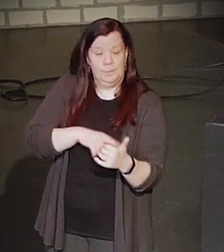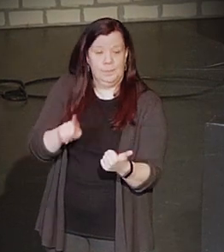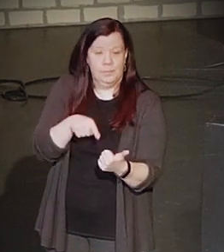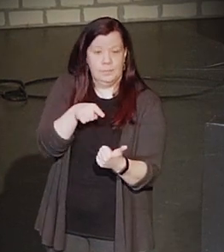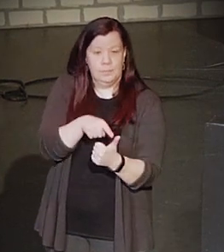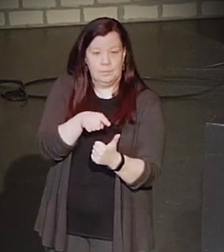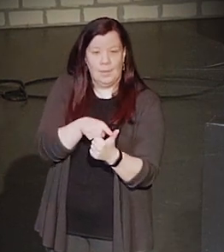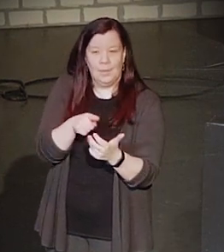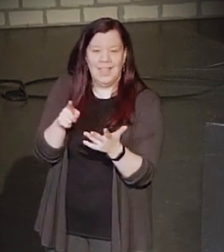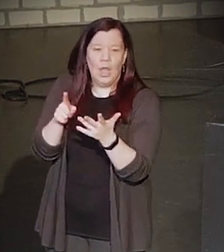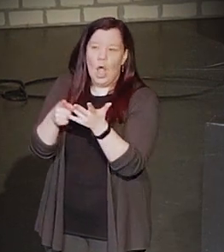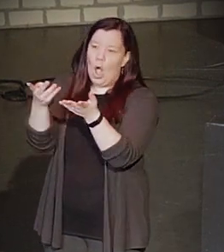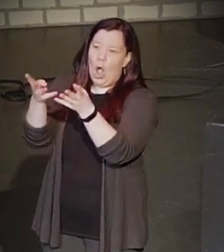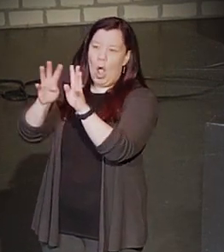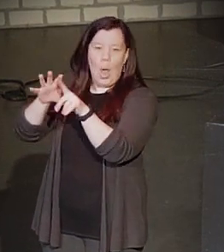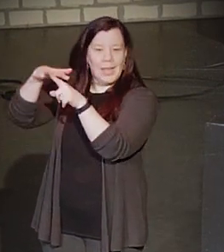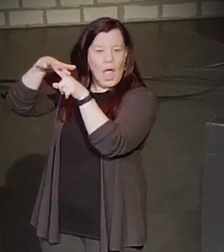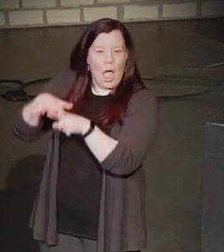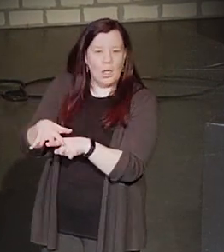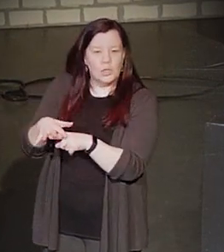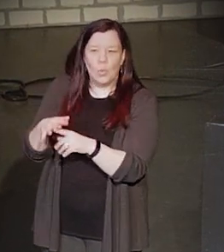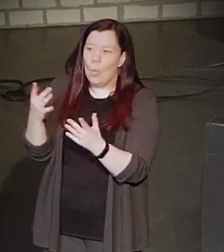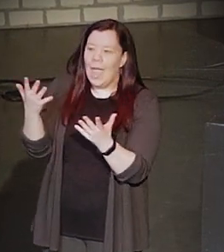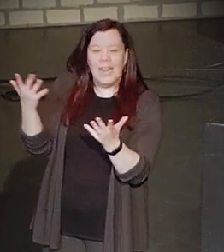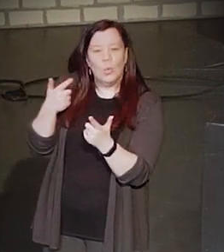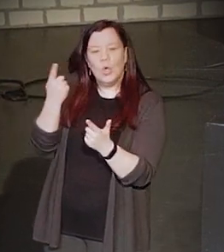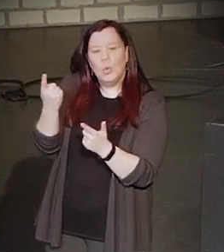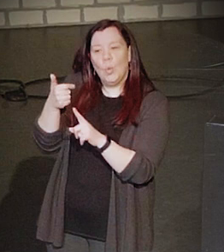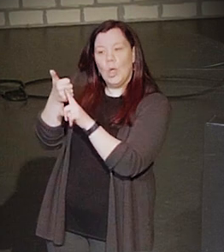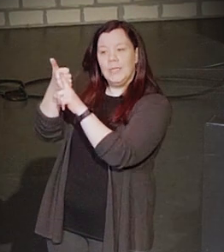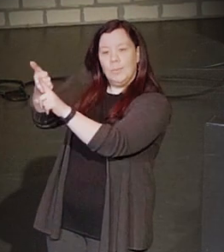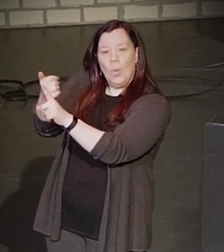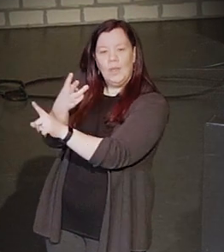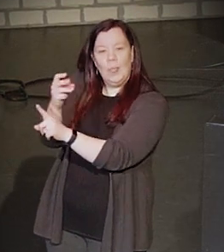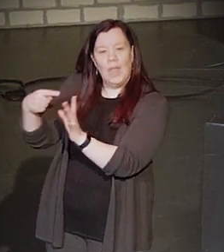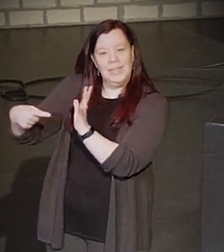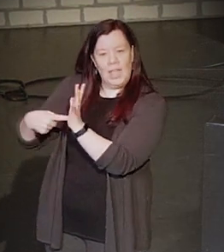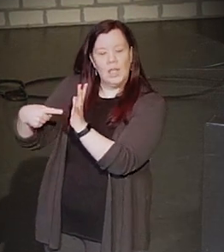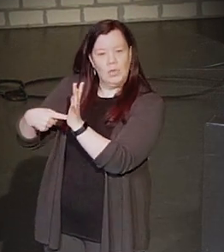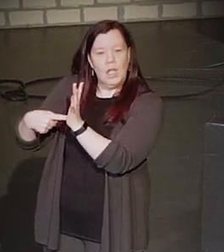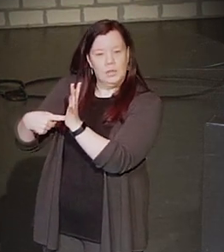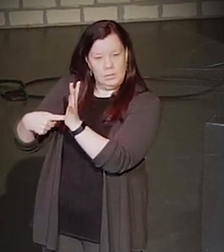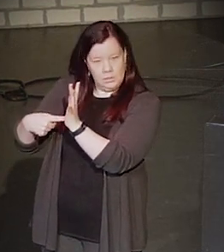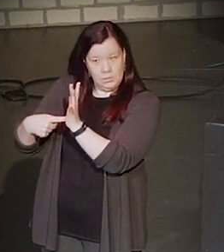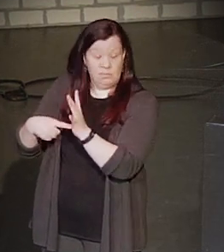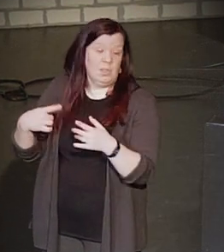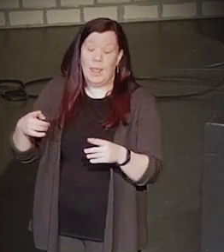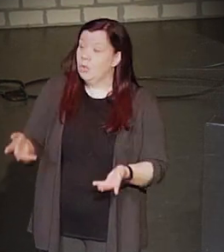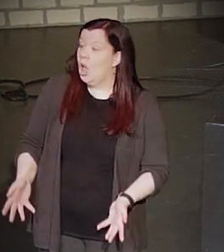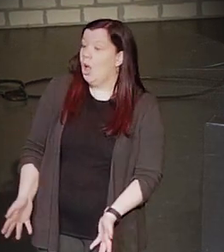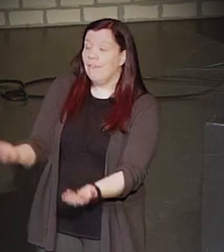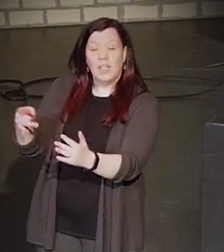the oligarchs, i.e. those who supported the tyrant rulers, the 30 tyrants, just got to walk out of